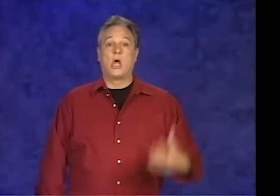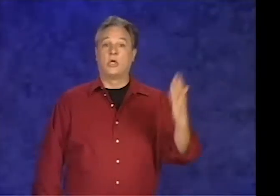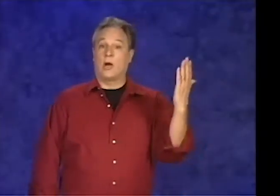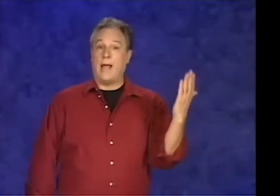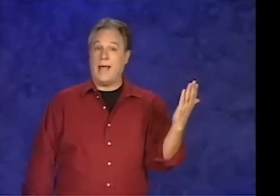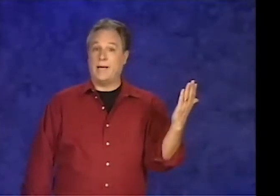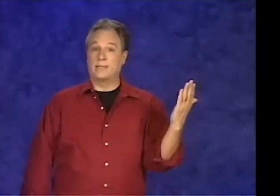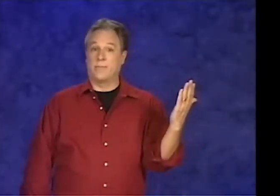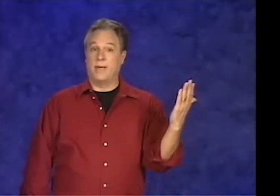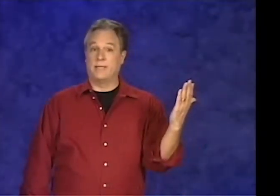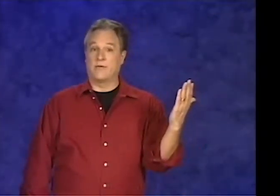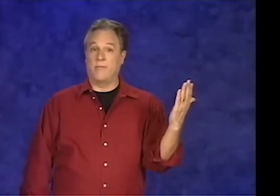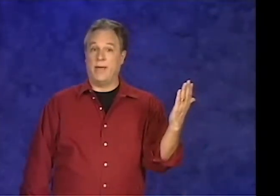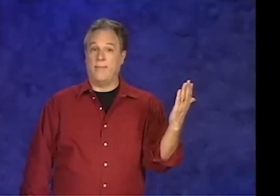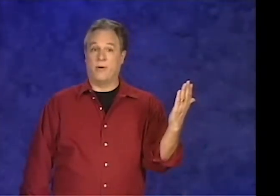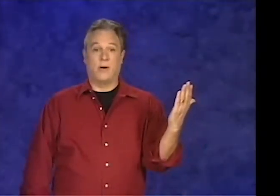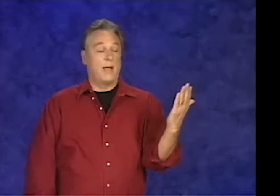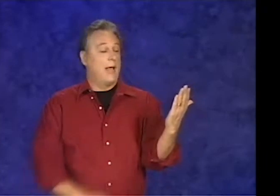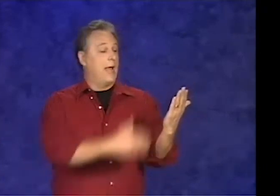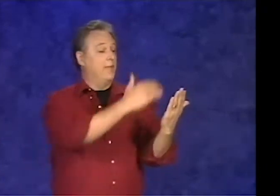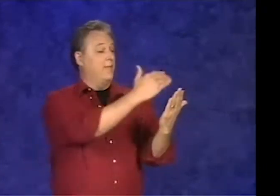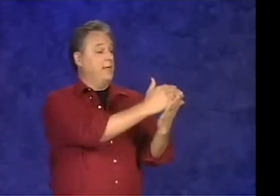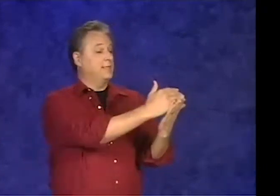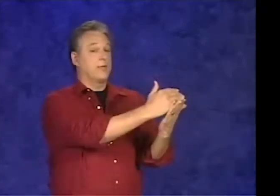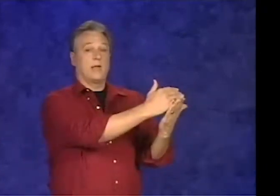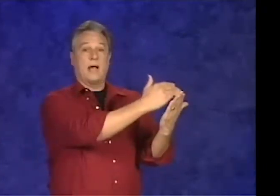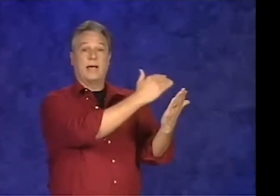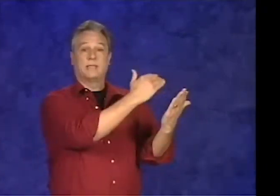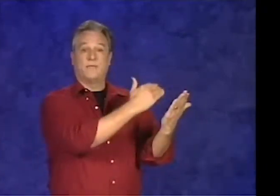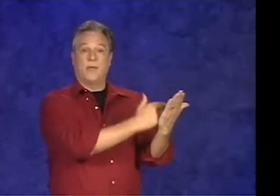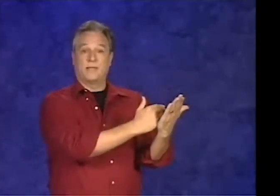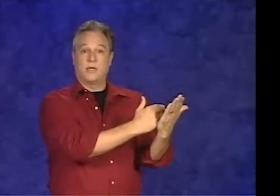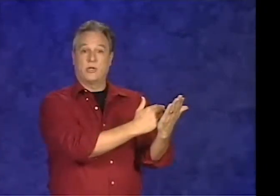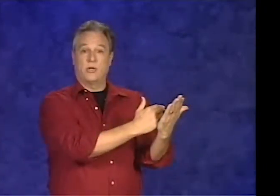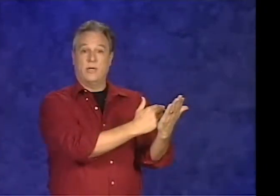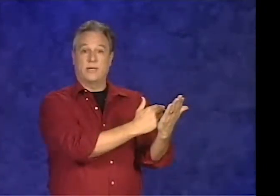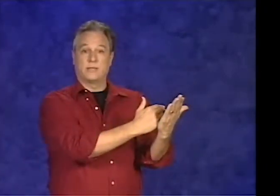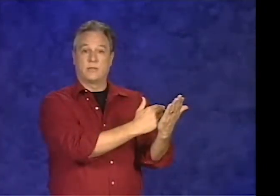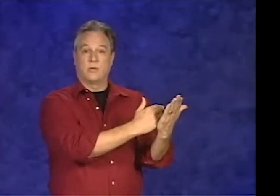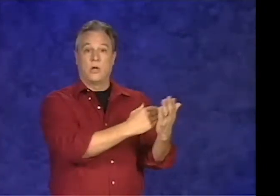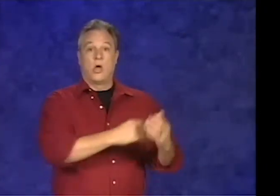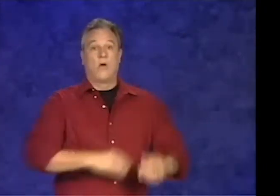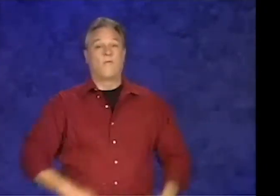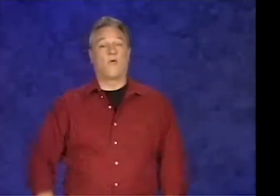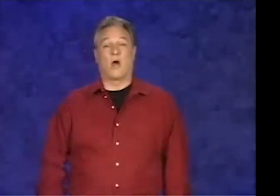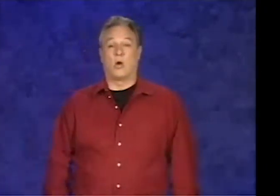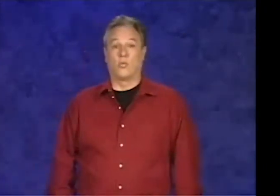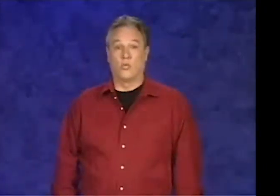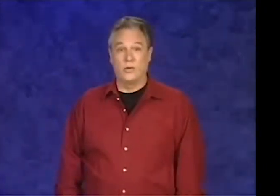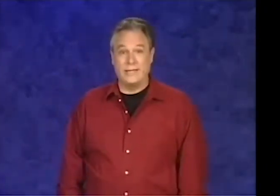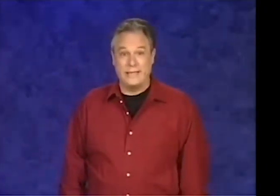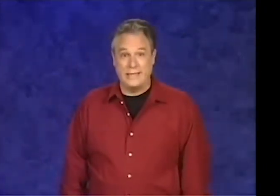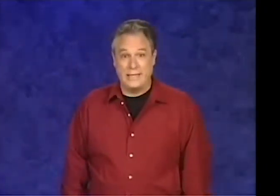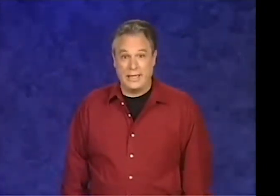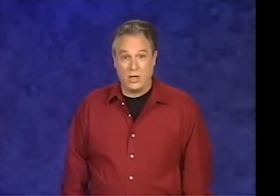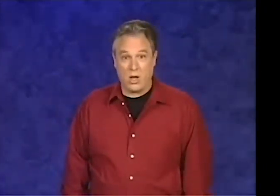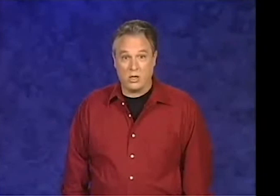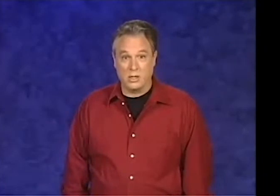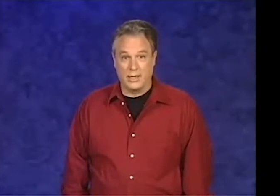Your hand is a piece of paper, and these are the lines of things on your list. For a really long